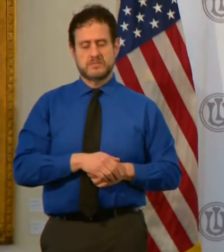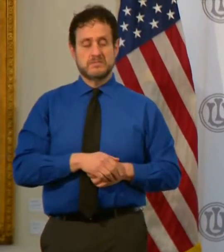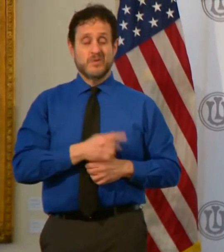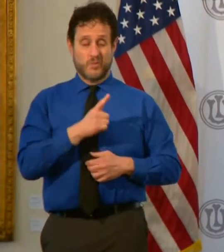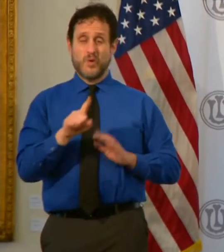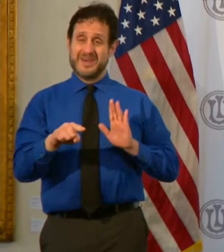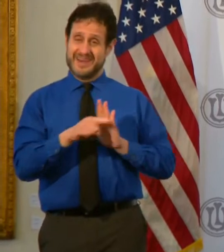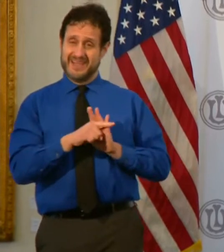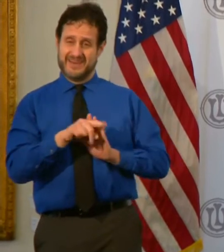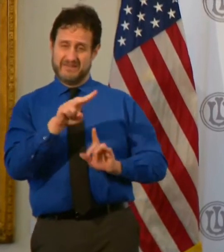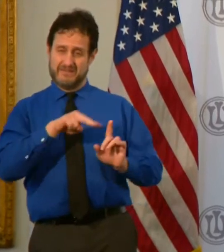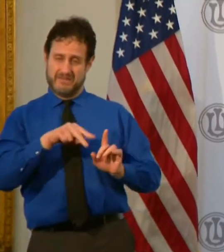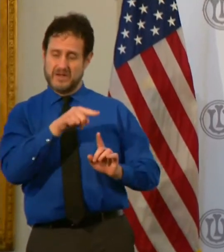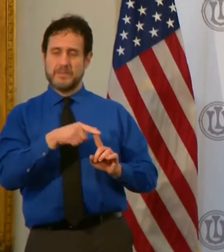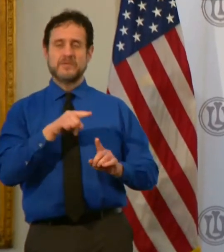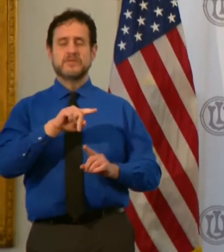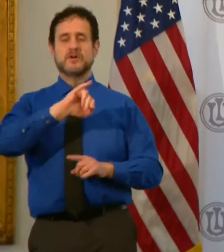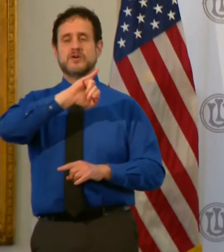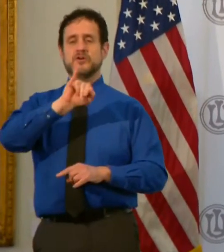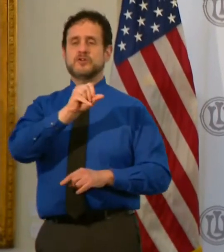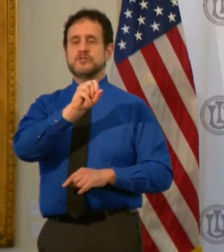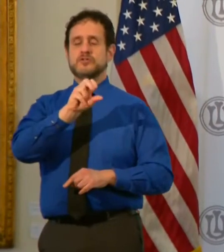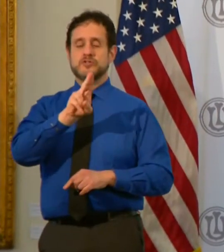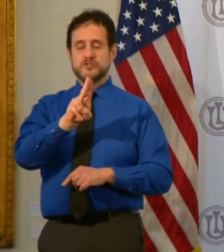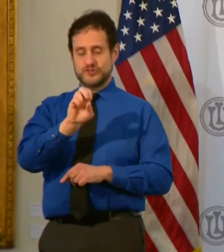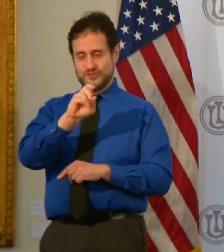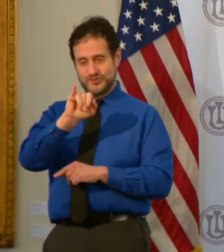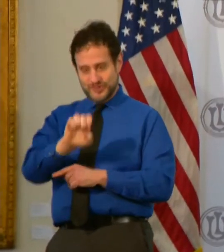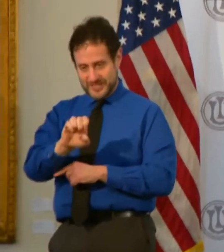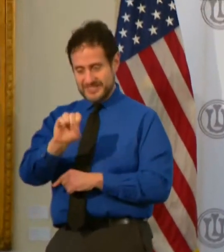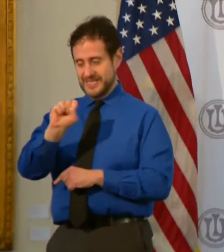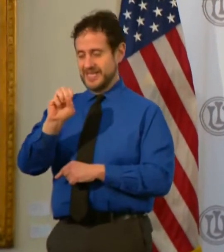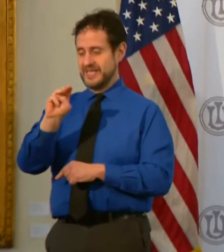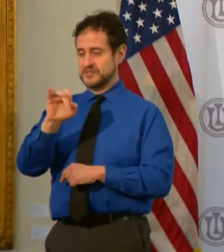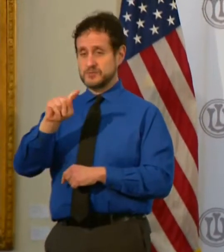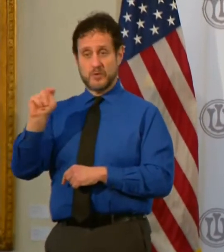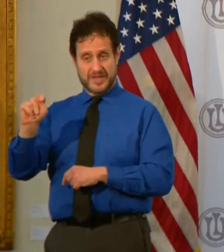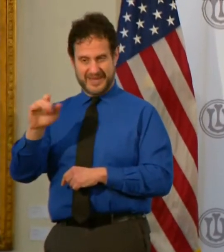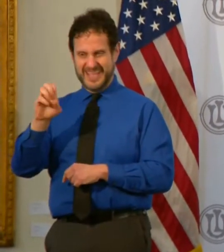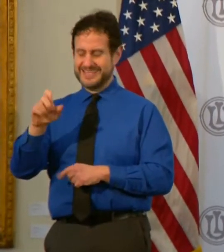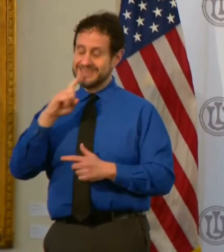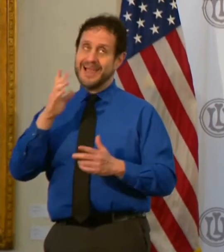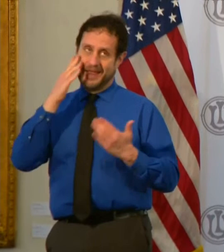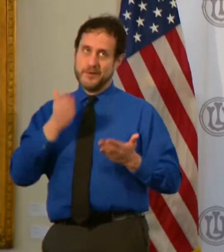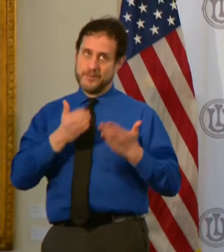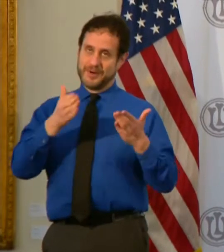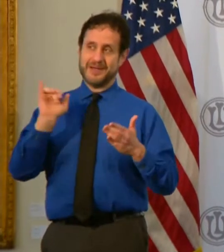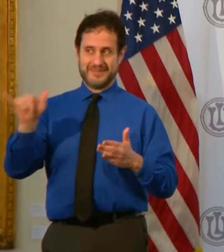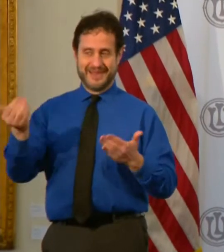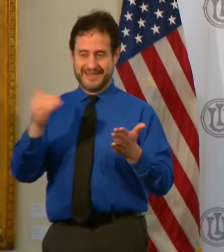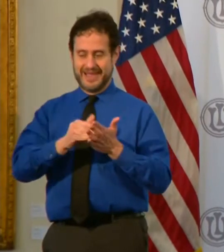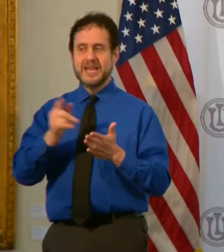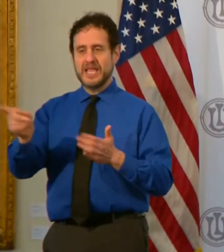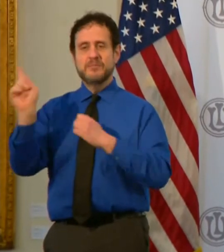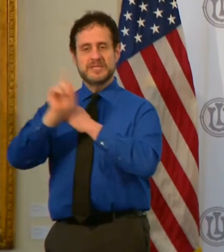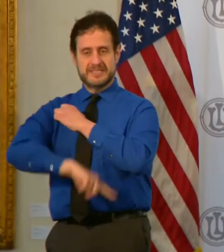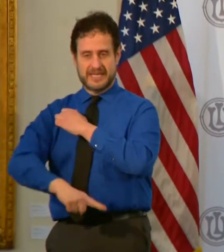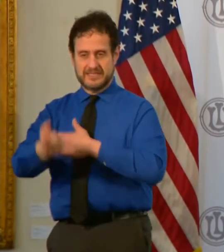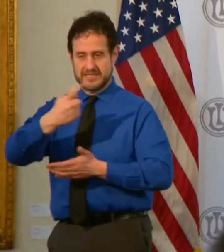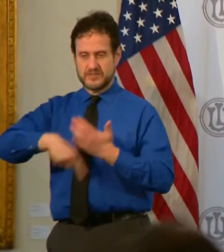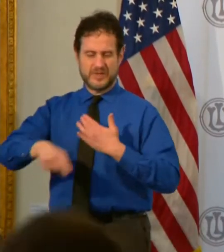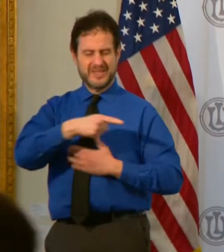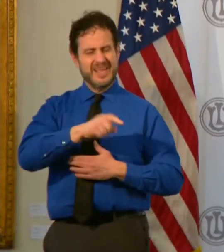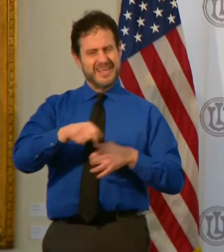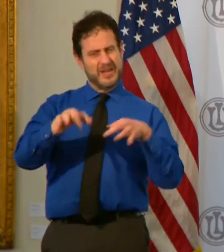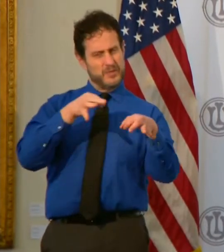Jussie Smollett case. I know we're bringing it up again, but he will be sentenced next week. Is there anything else that you can